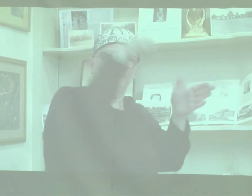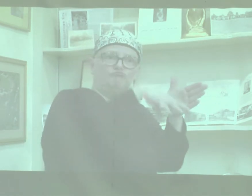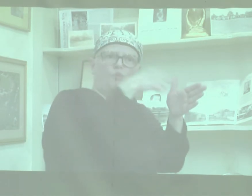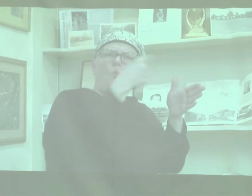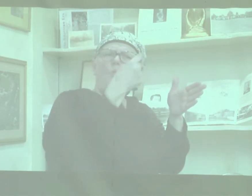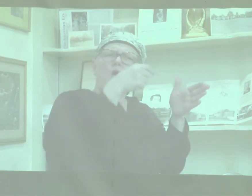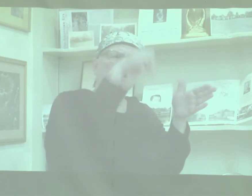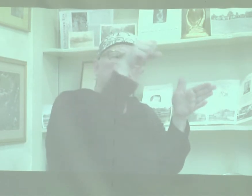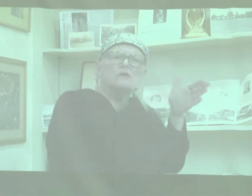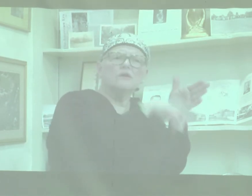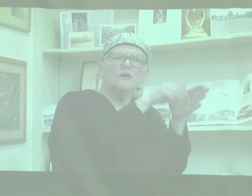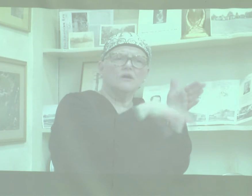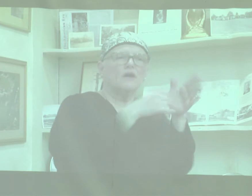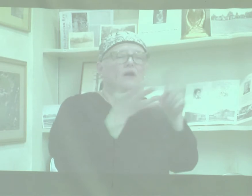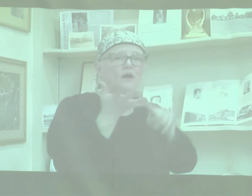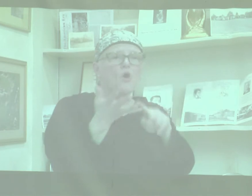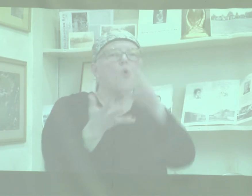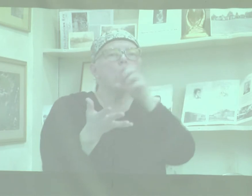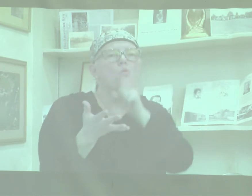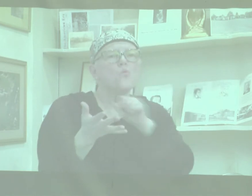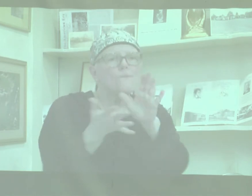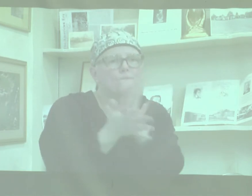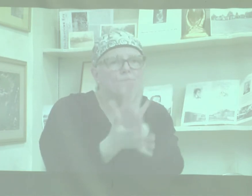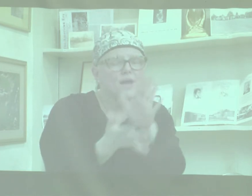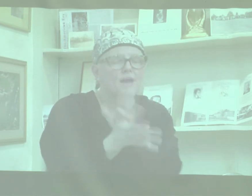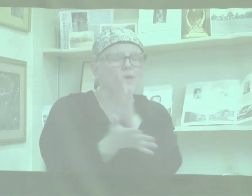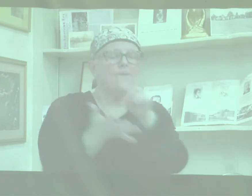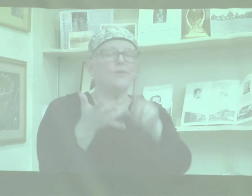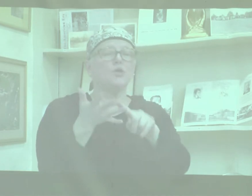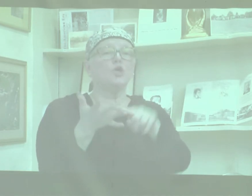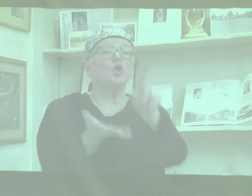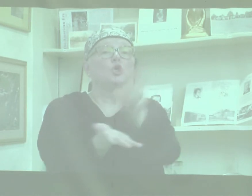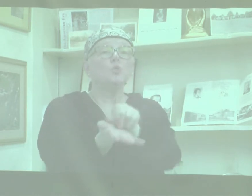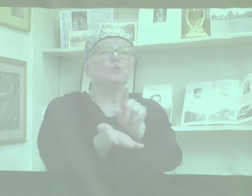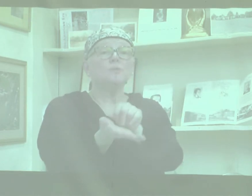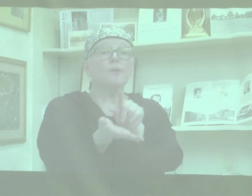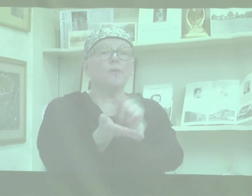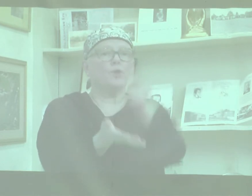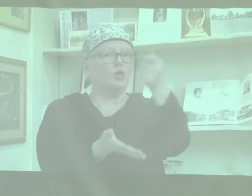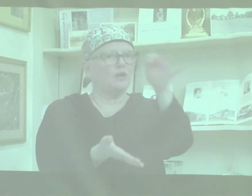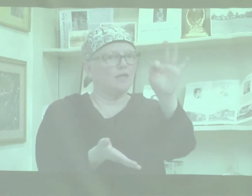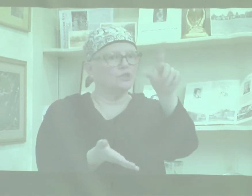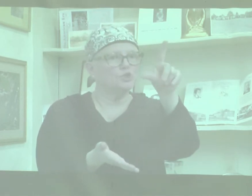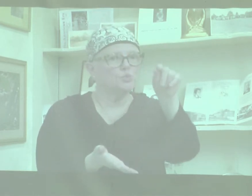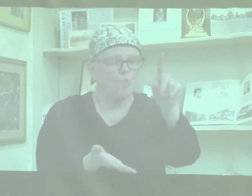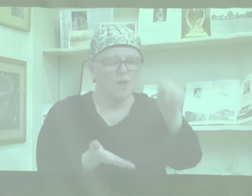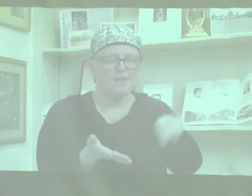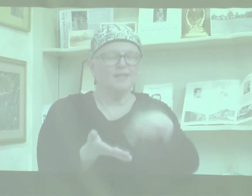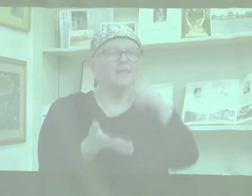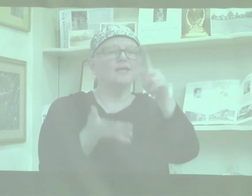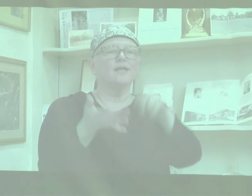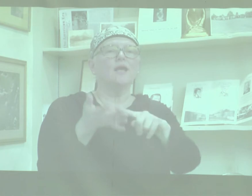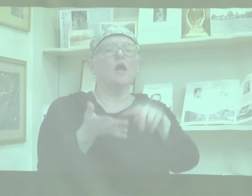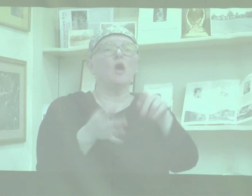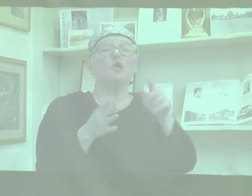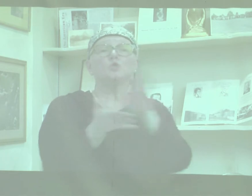He had a time capsule, which he placed different items in. They were old papers, and newspapers from